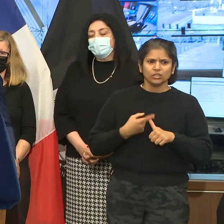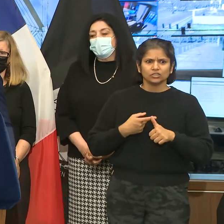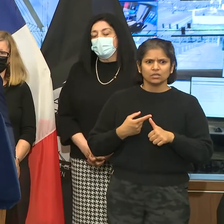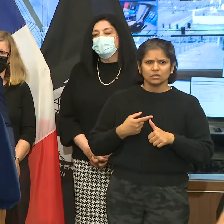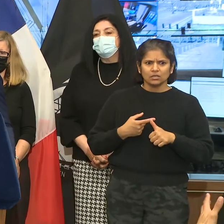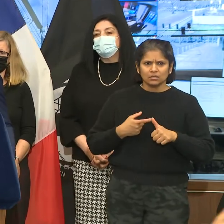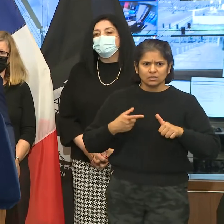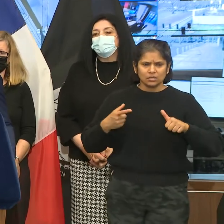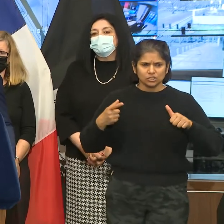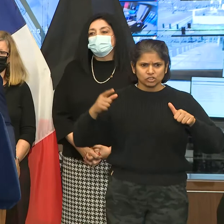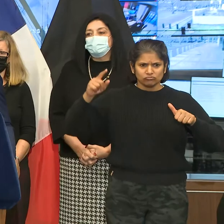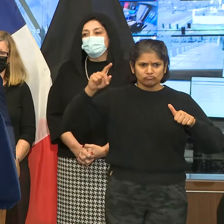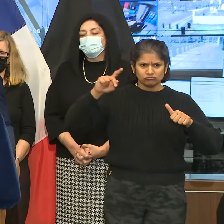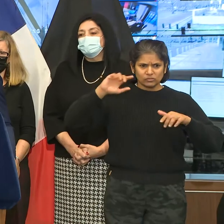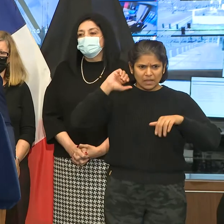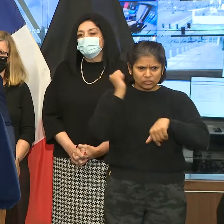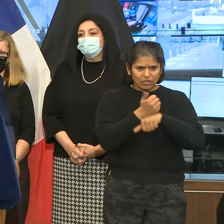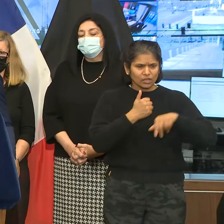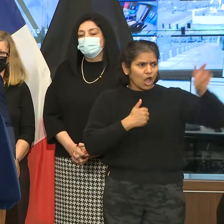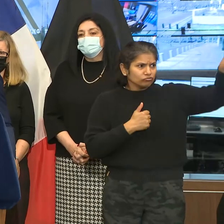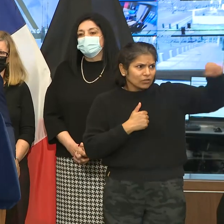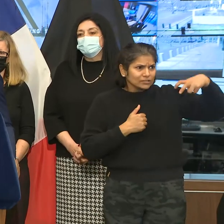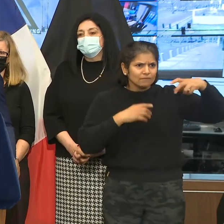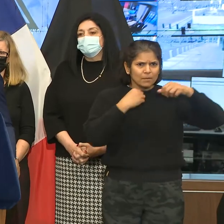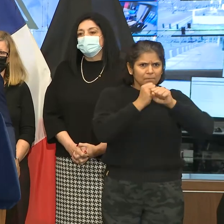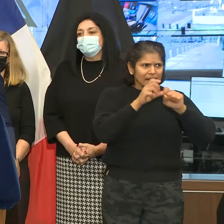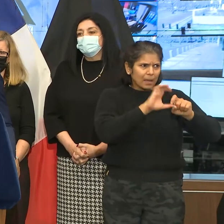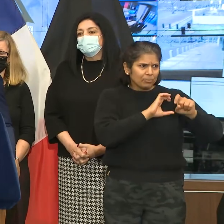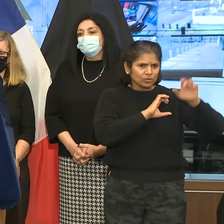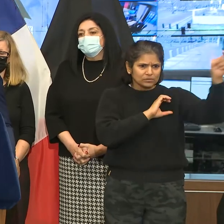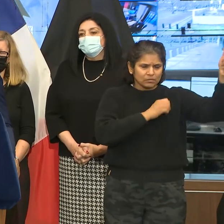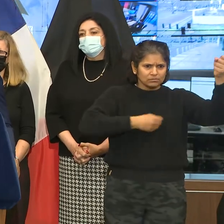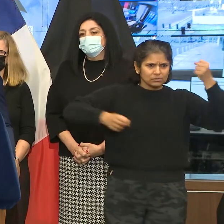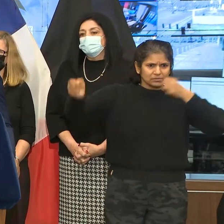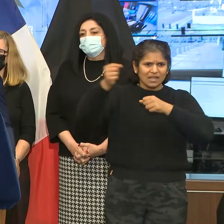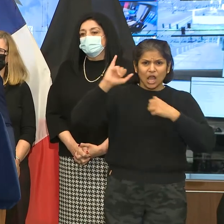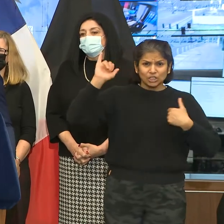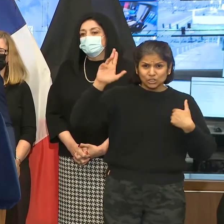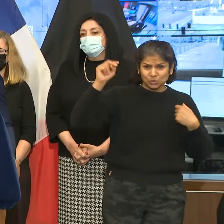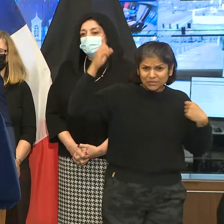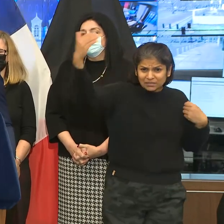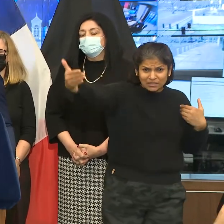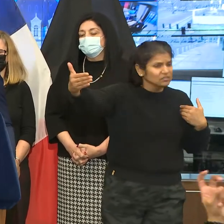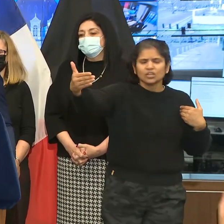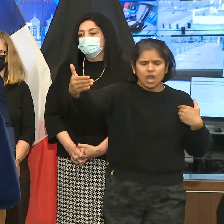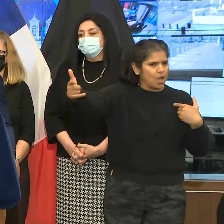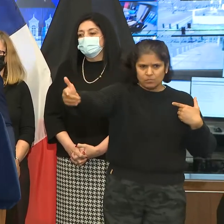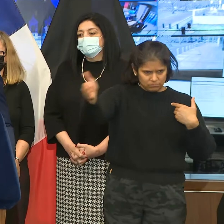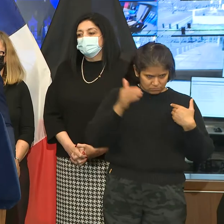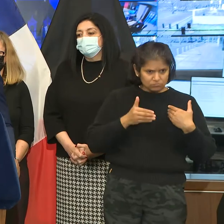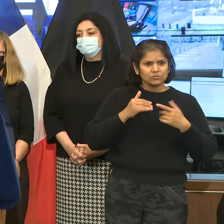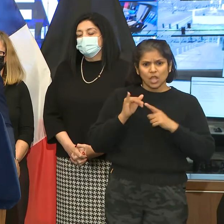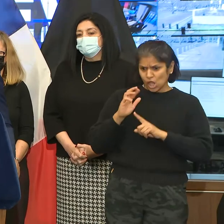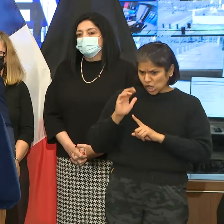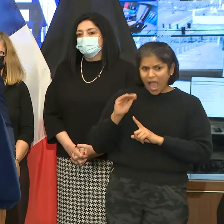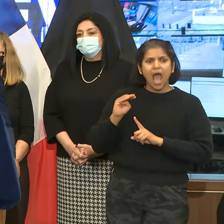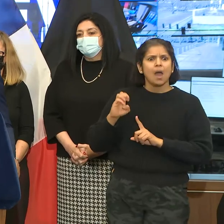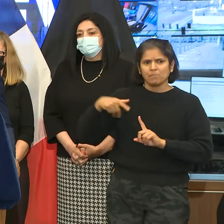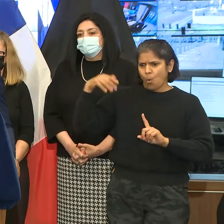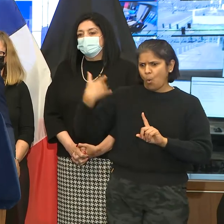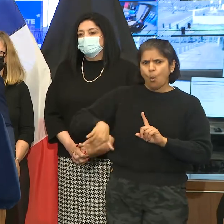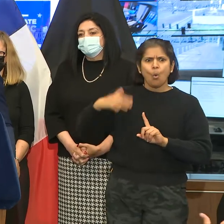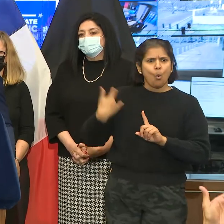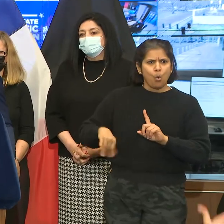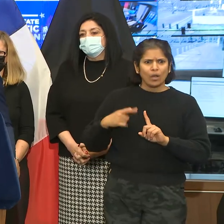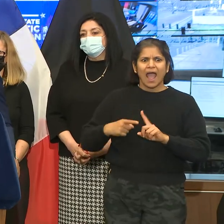June during, as you know, traditionally, that is time when crime is the highest. And we are not going to accept that